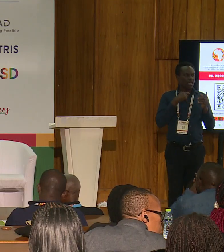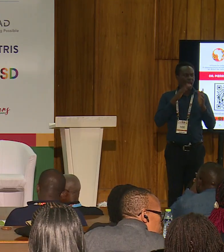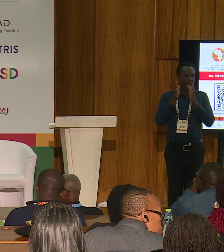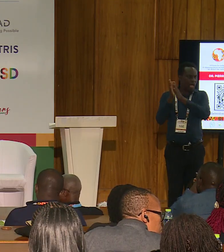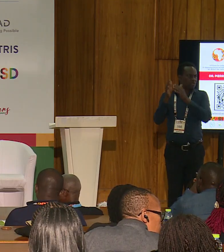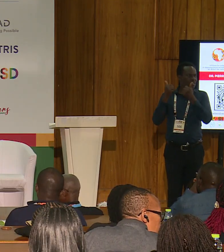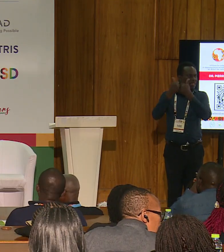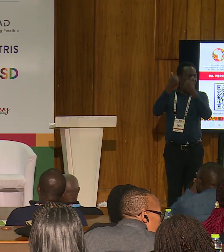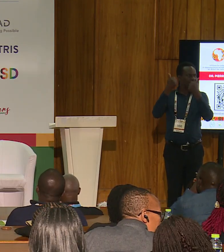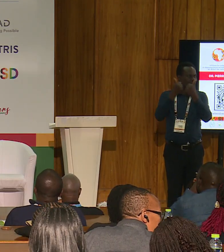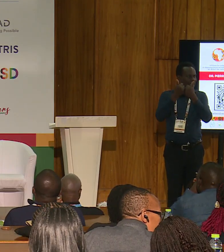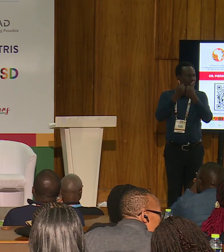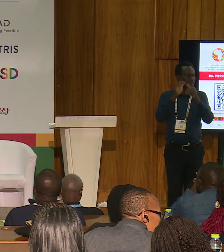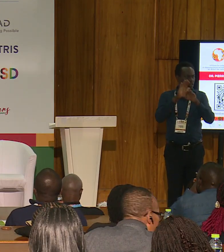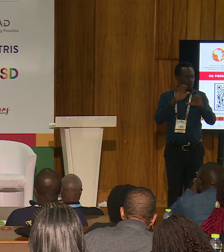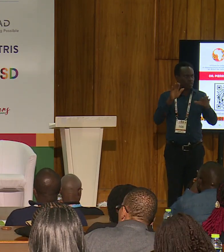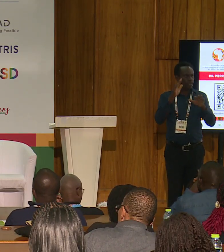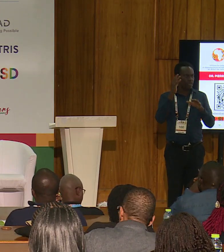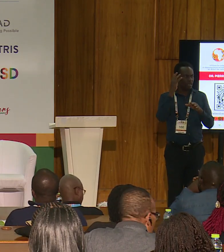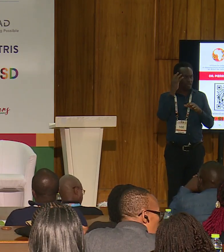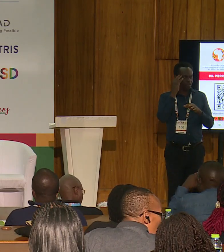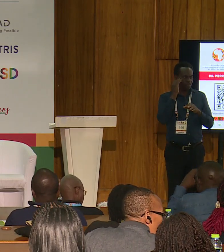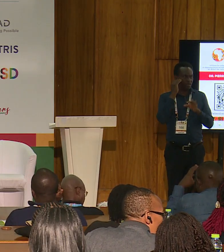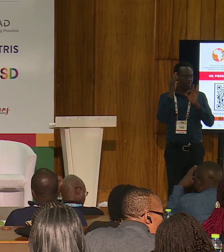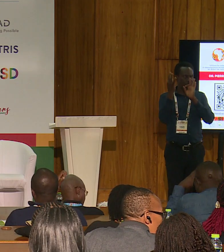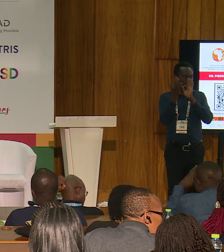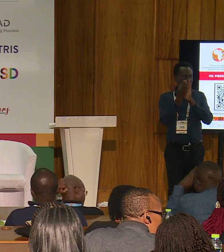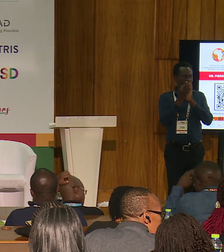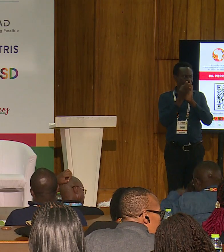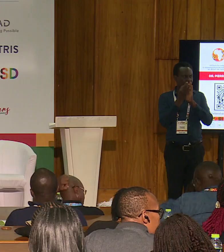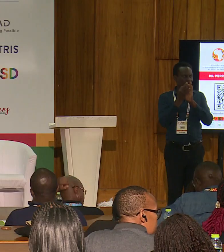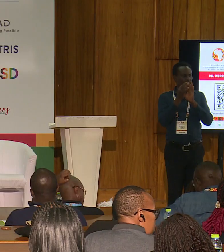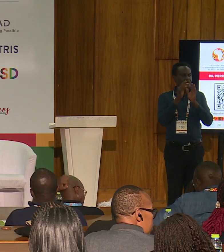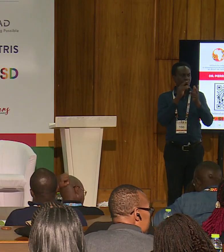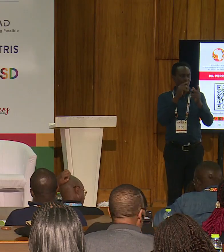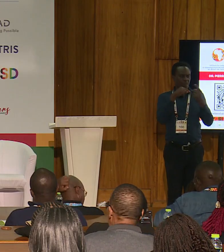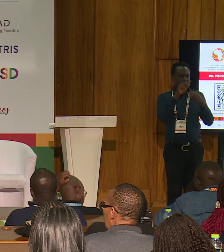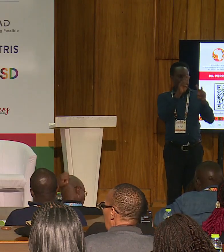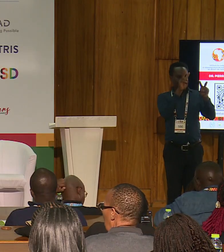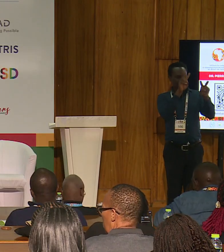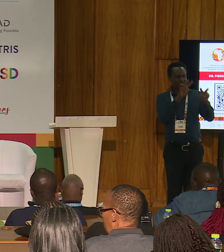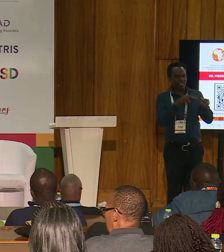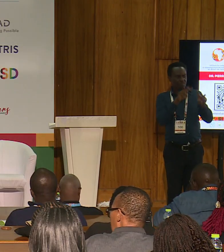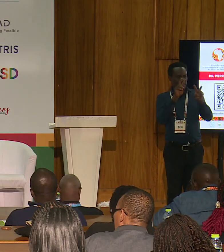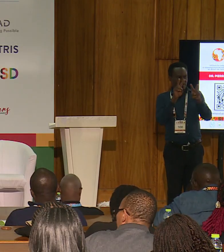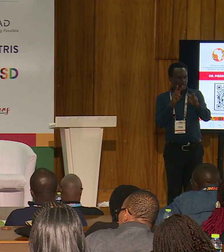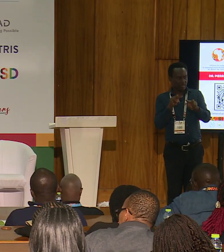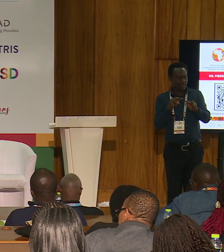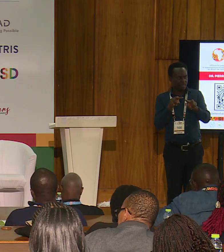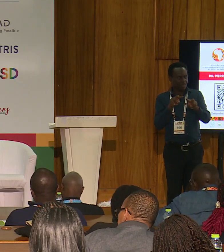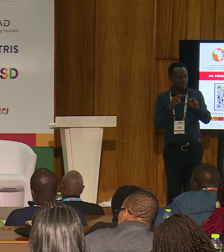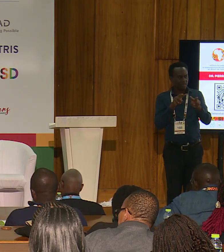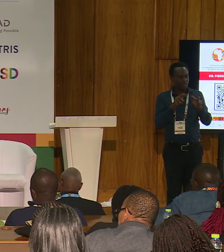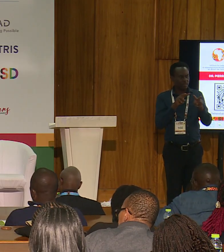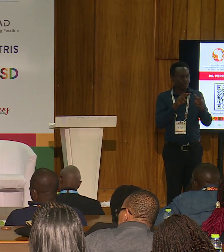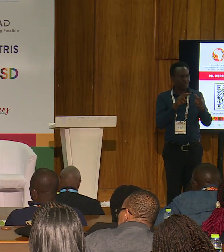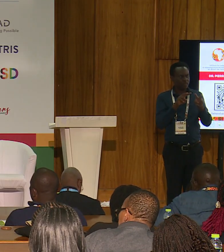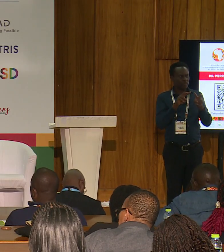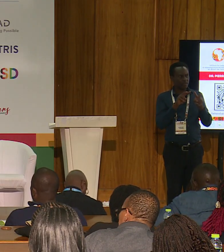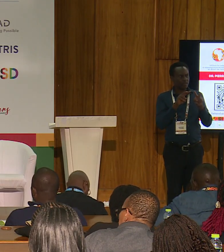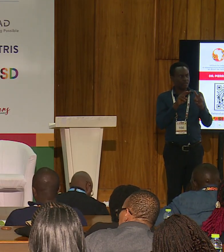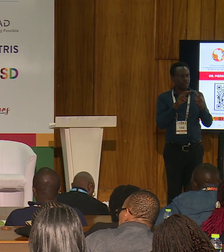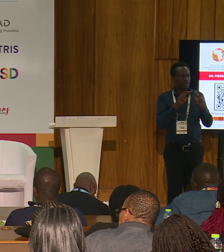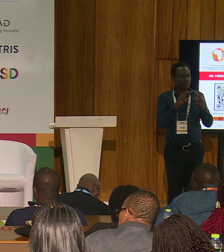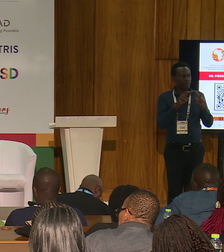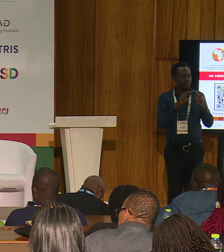they experienced, one of them being stigma. And I think stigma is one issue that is often